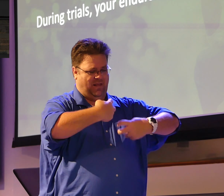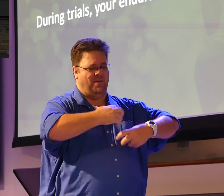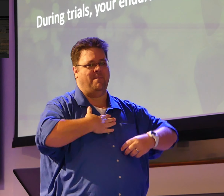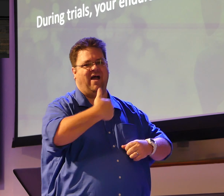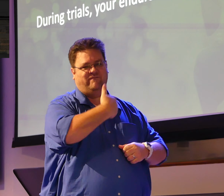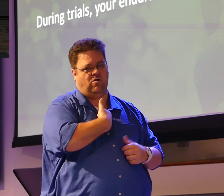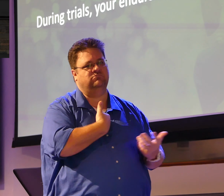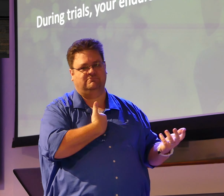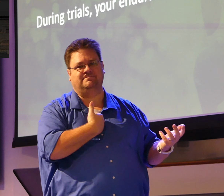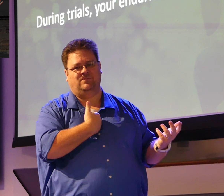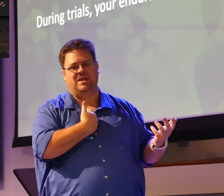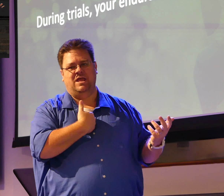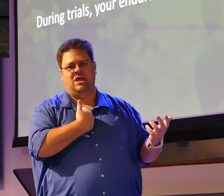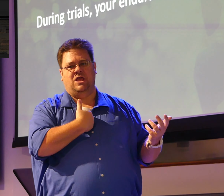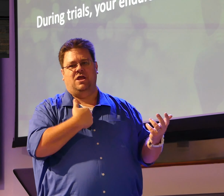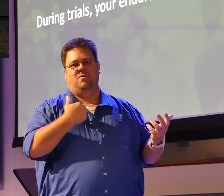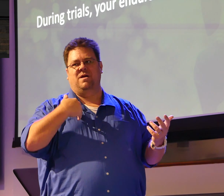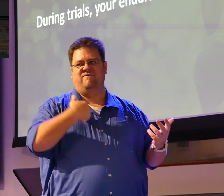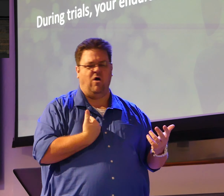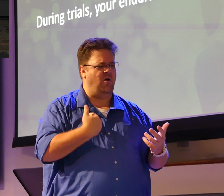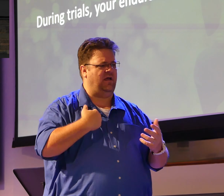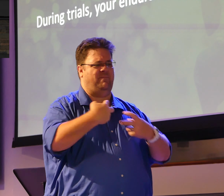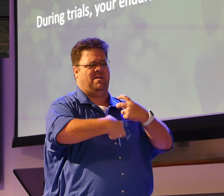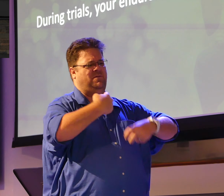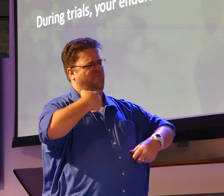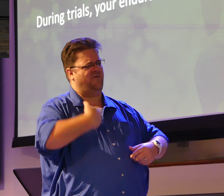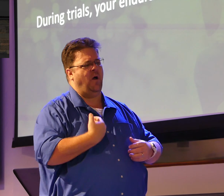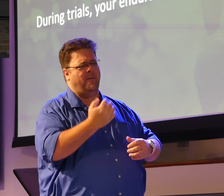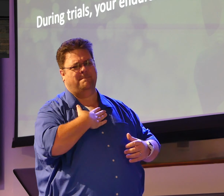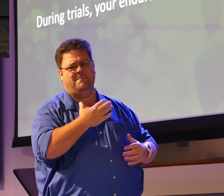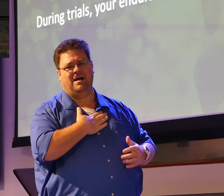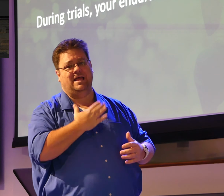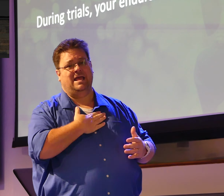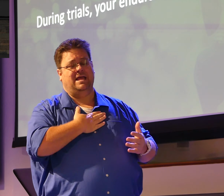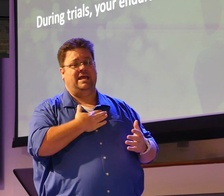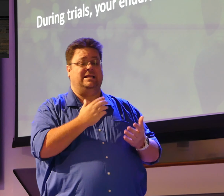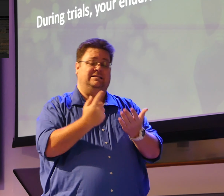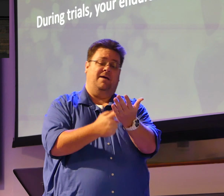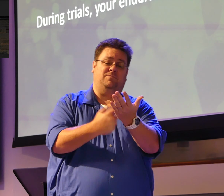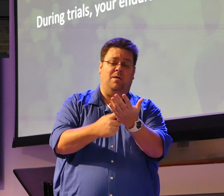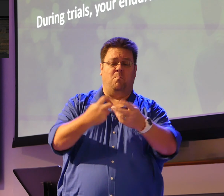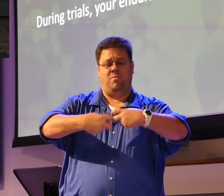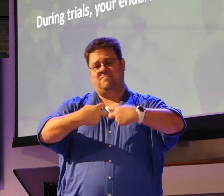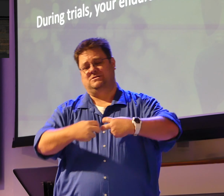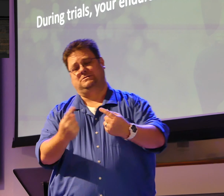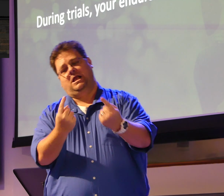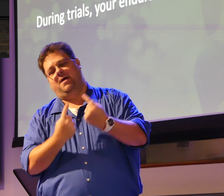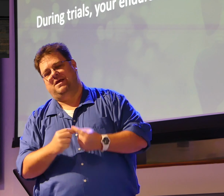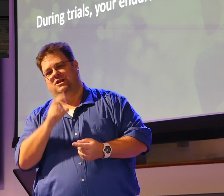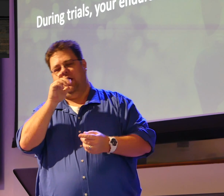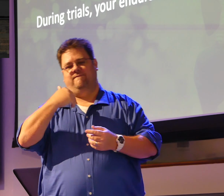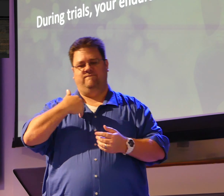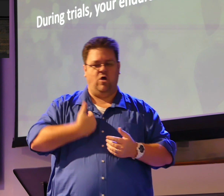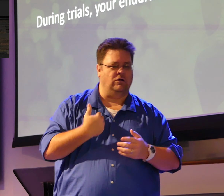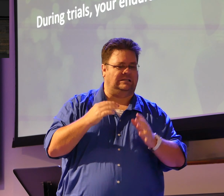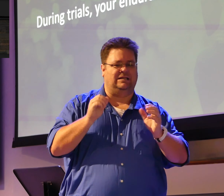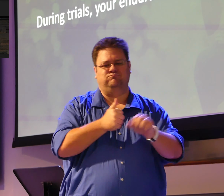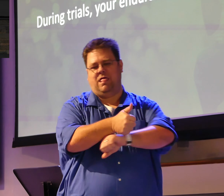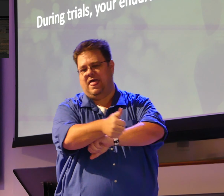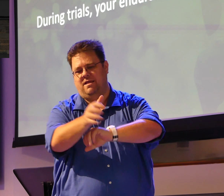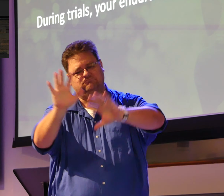i get an amen to that huh yeah sometimes we create our own problem not always sometimes problems just come and they just happen and there's